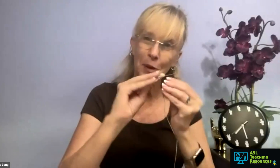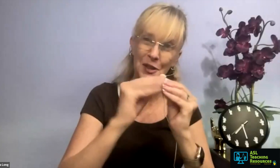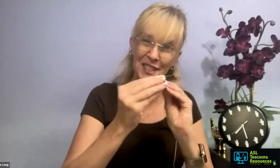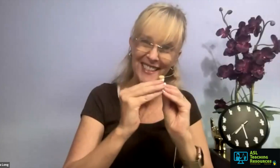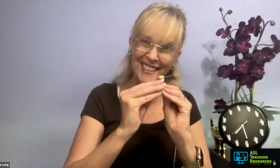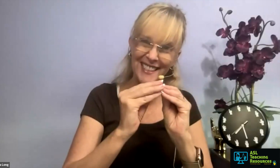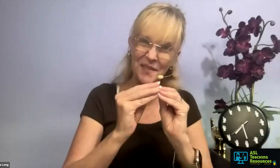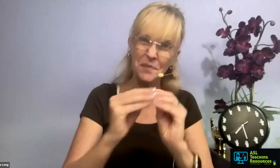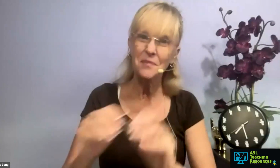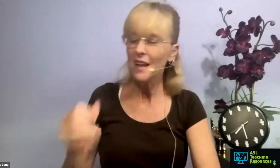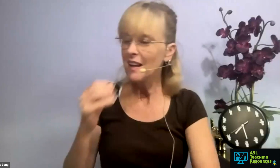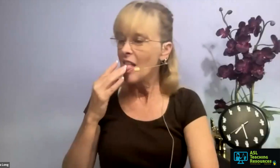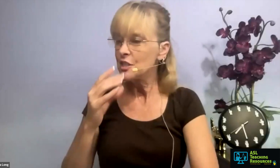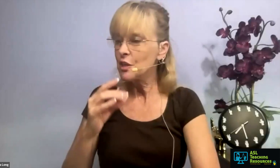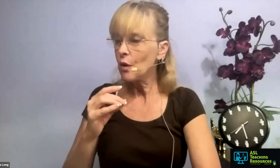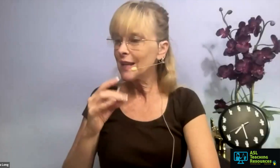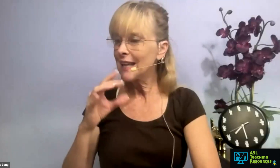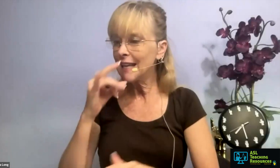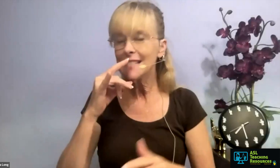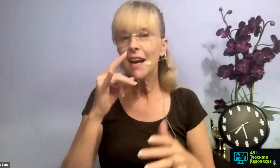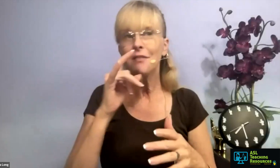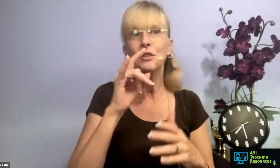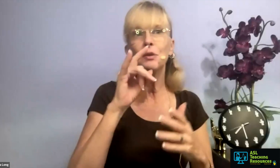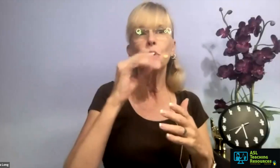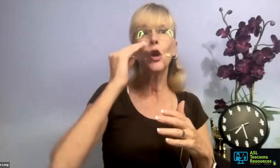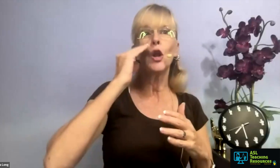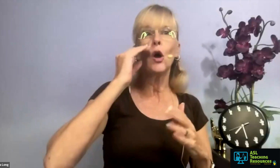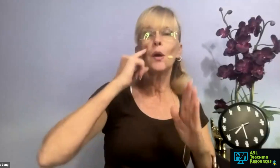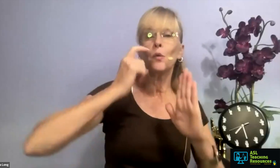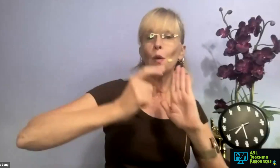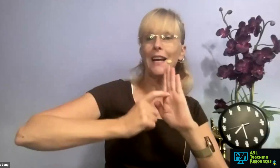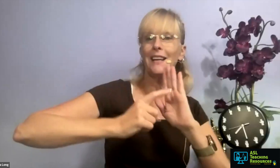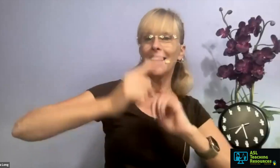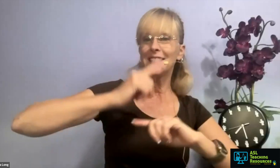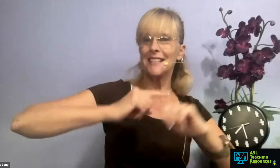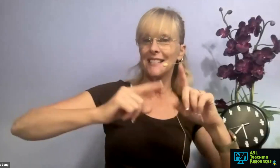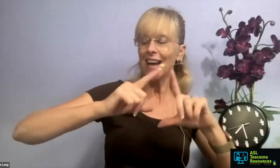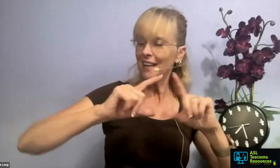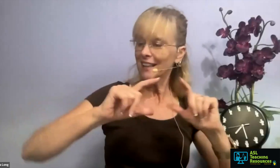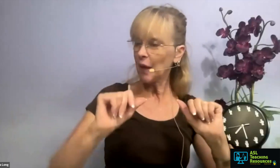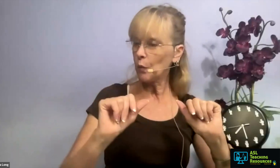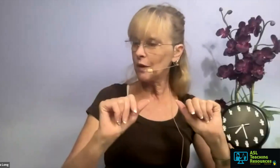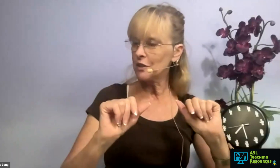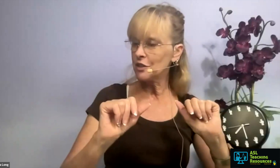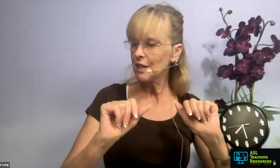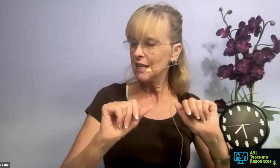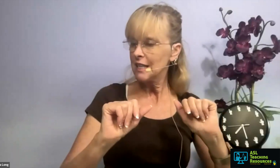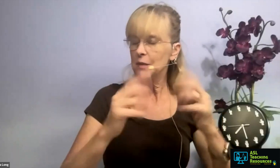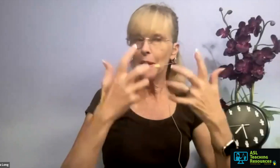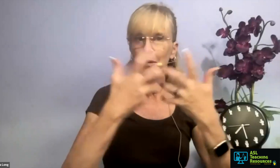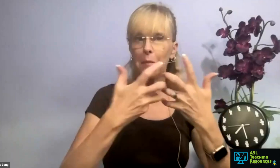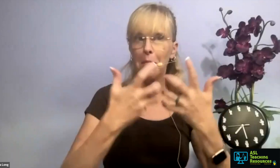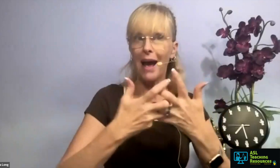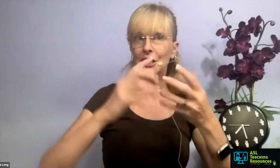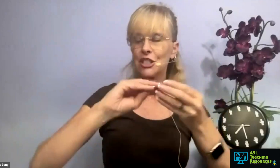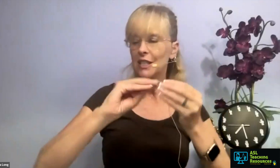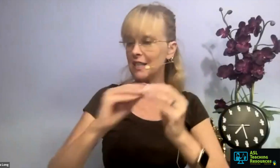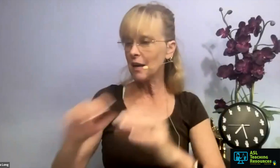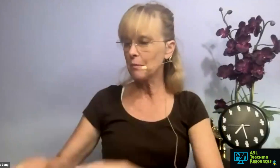numbers. So the kids have to know and recognize the sign language to be able to match the